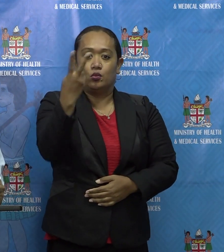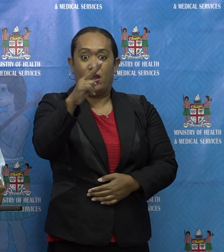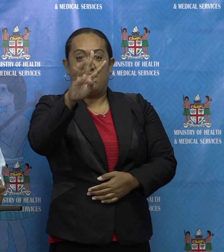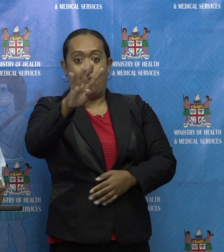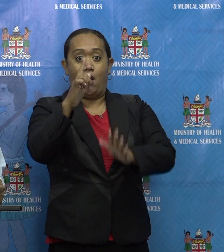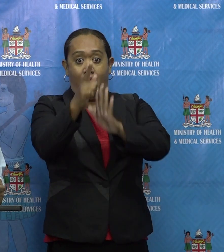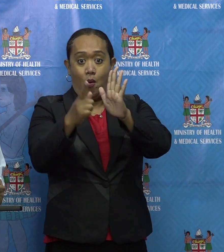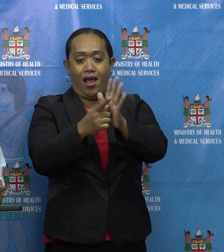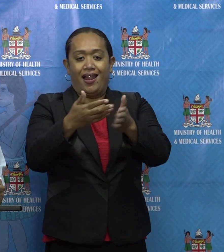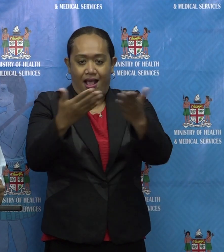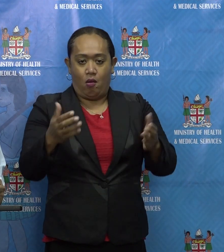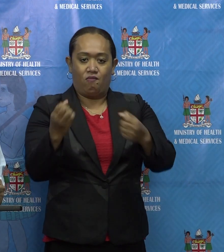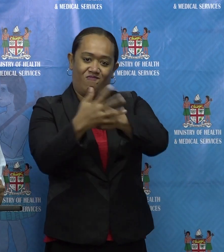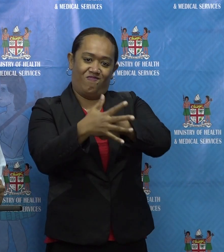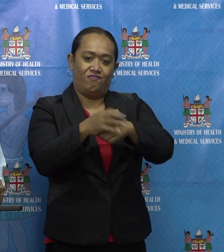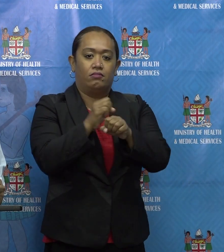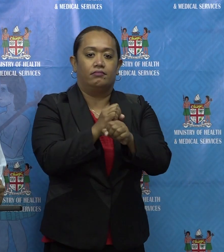our communities.